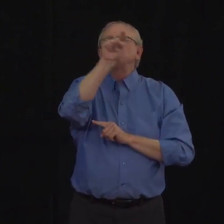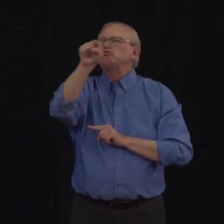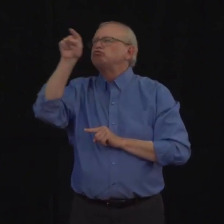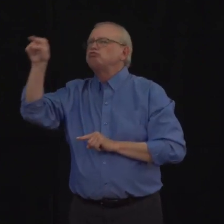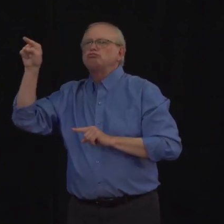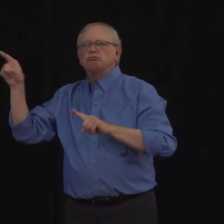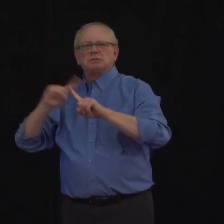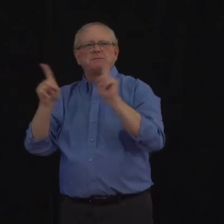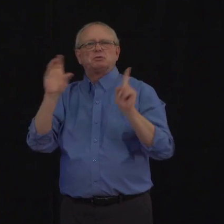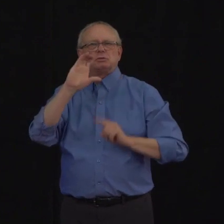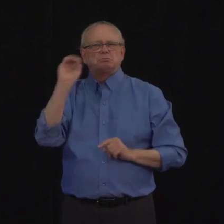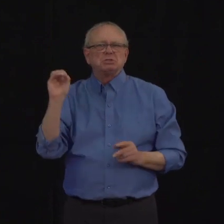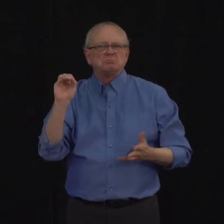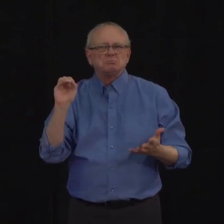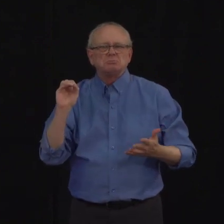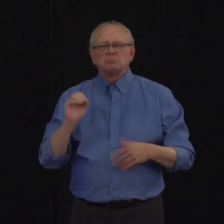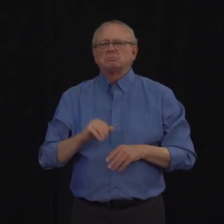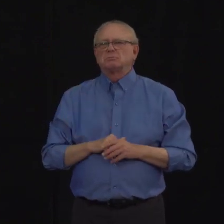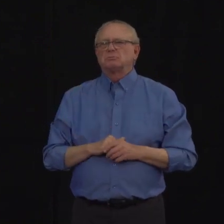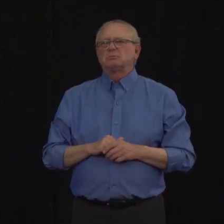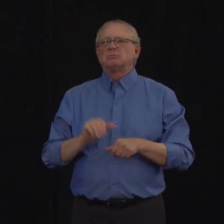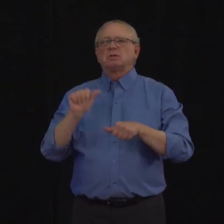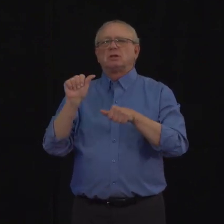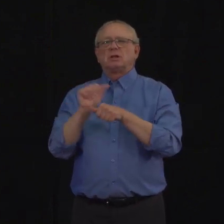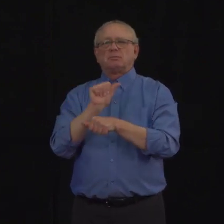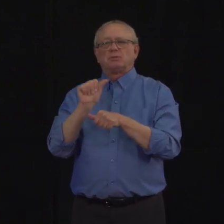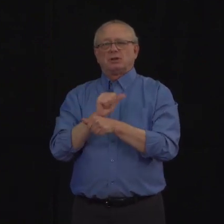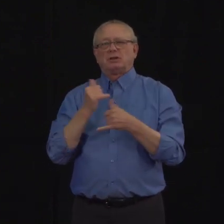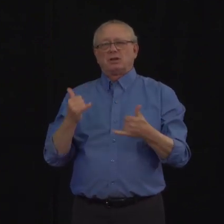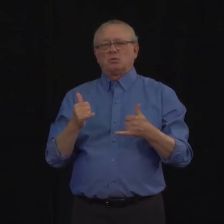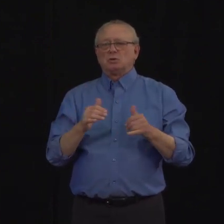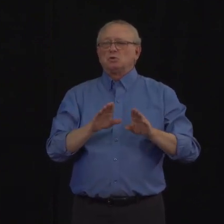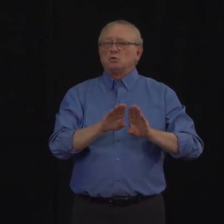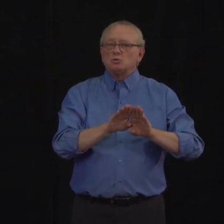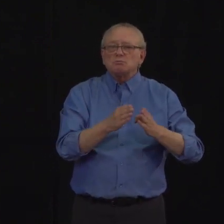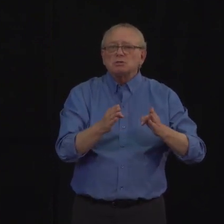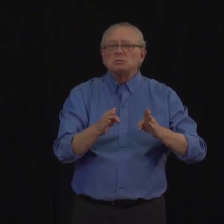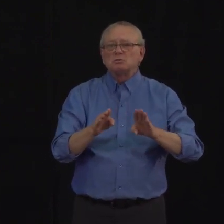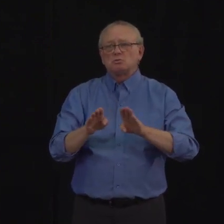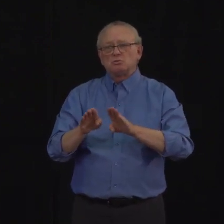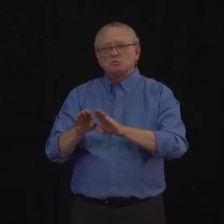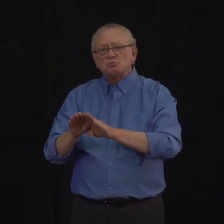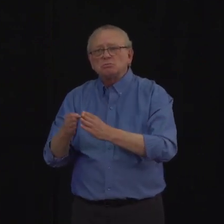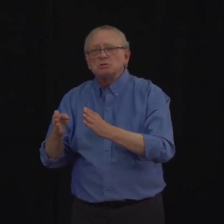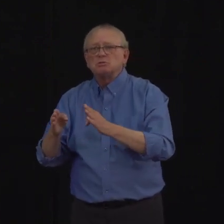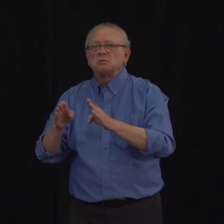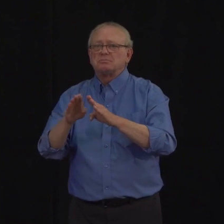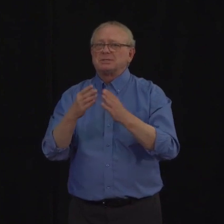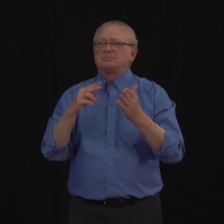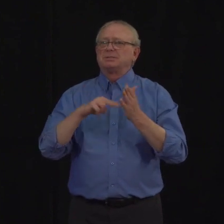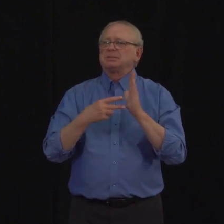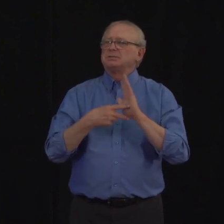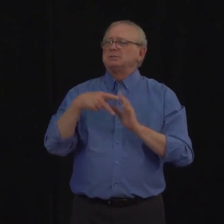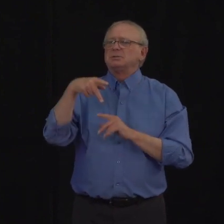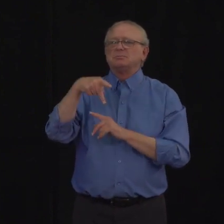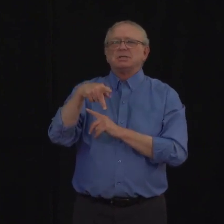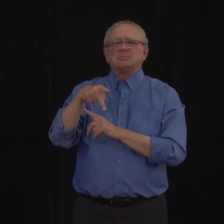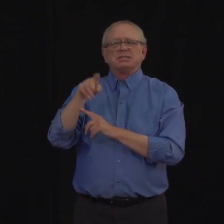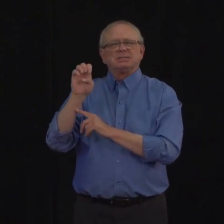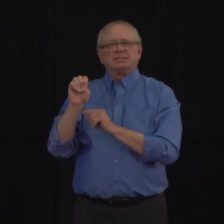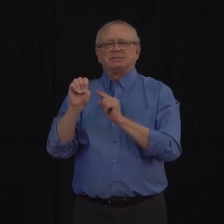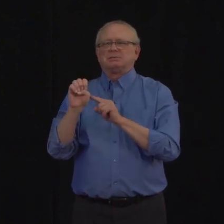relaunch efforts, the need for PPE to protect vulnerable Albertans remains paramount. This is why the provincial